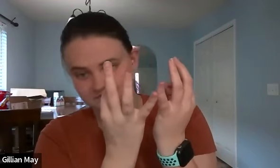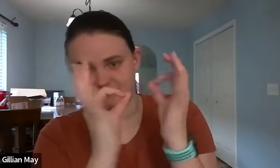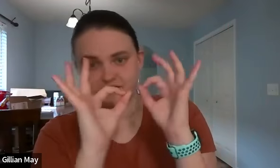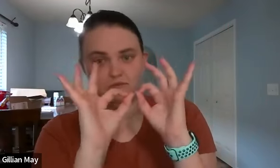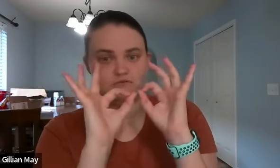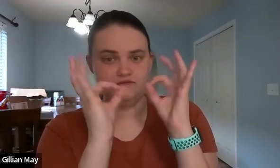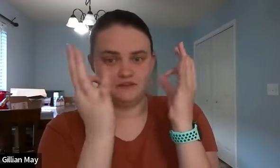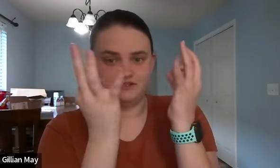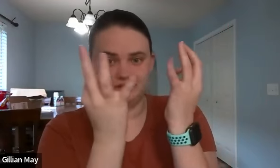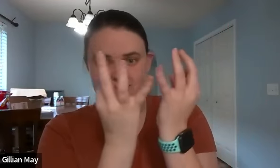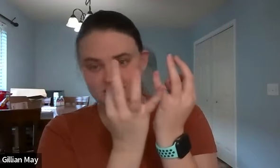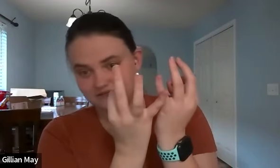To like move my finger so I can see.